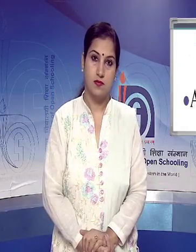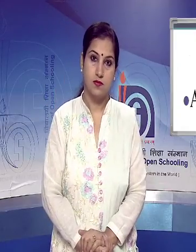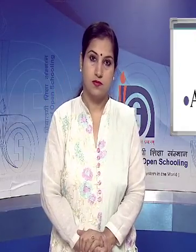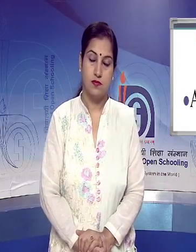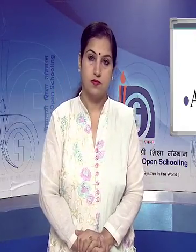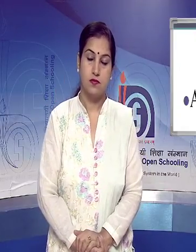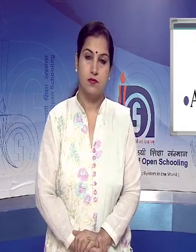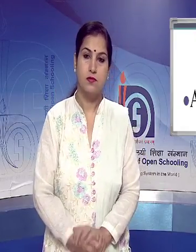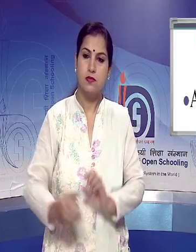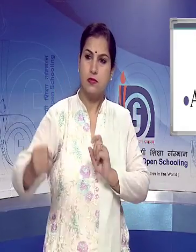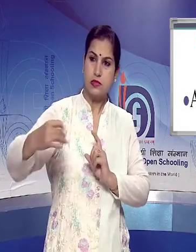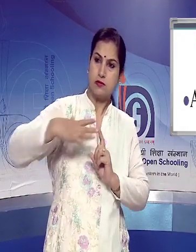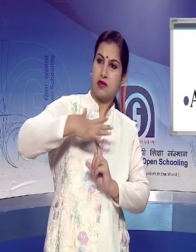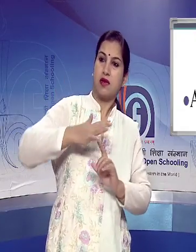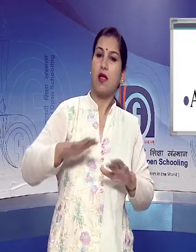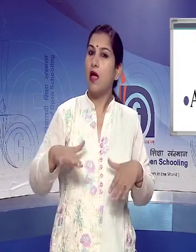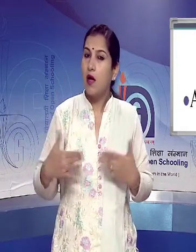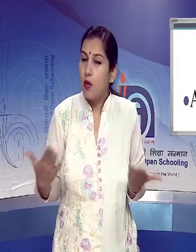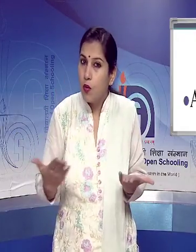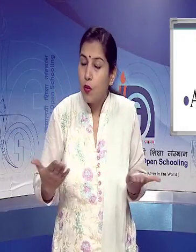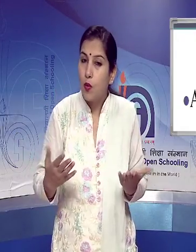The mode of spread is air.